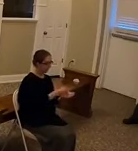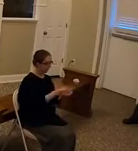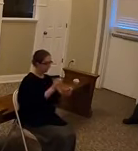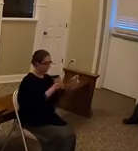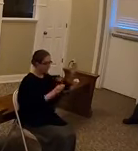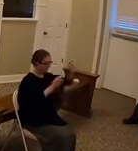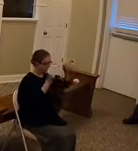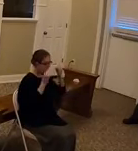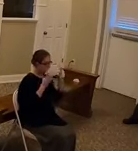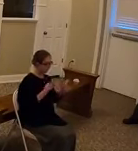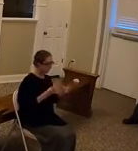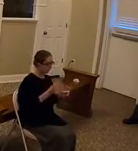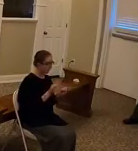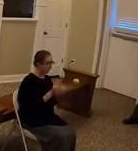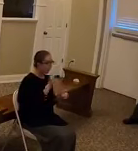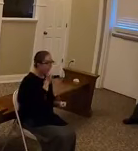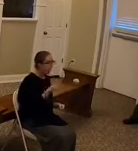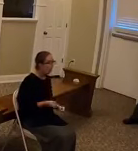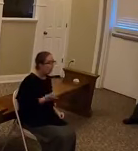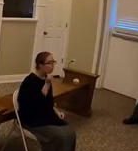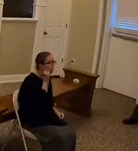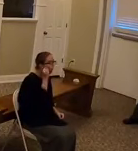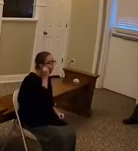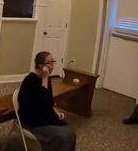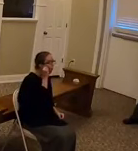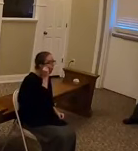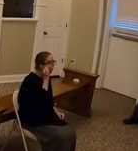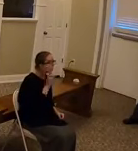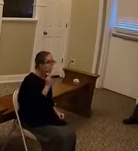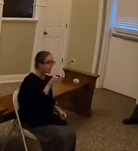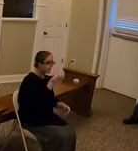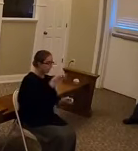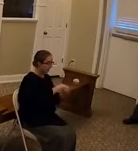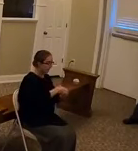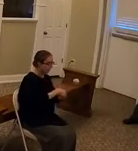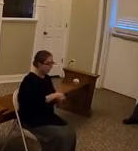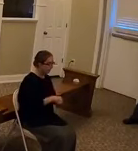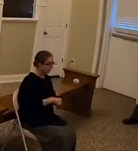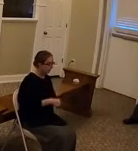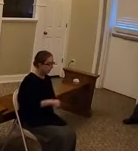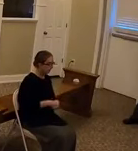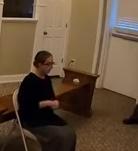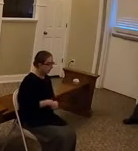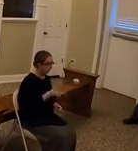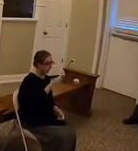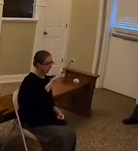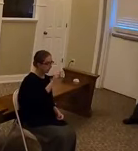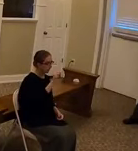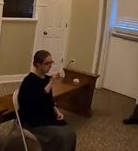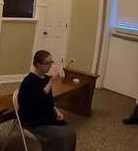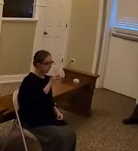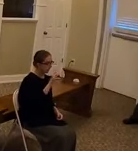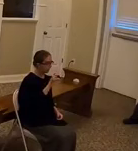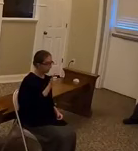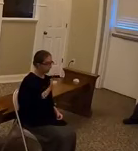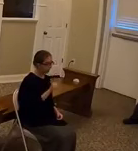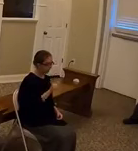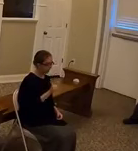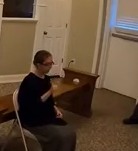homes, older homes. I've been in the remodeling business for quite some time.